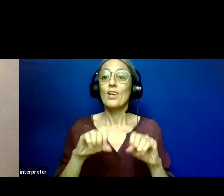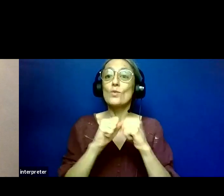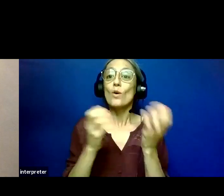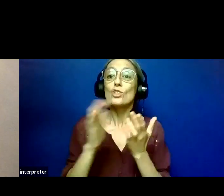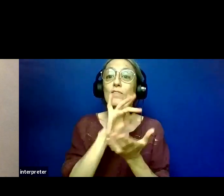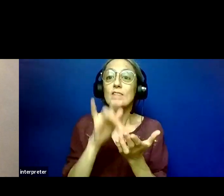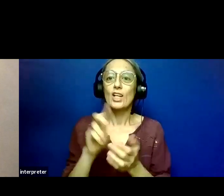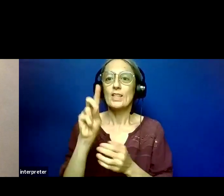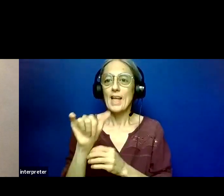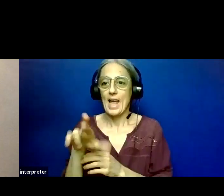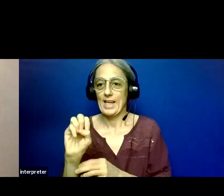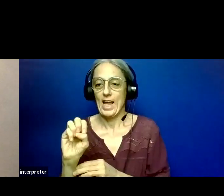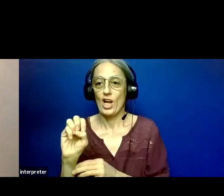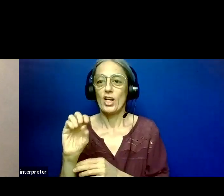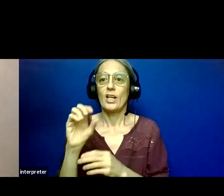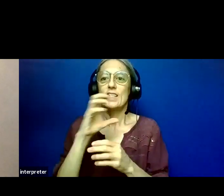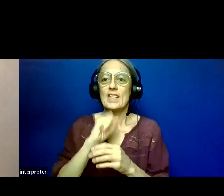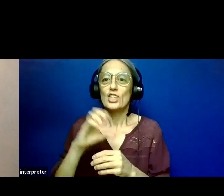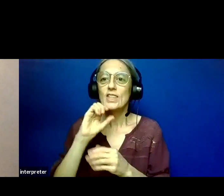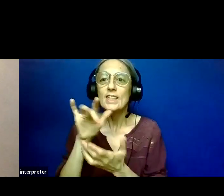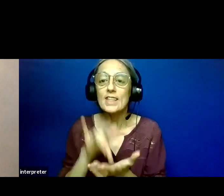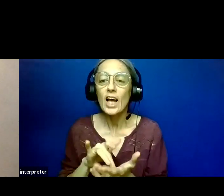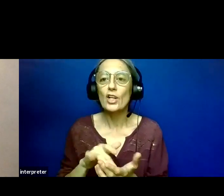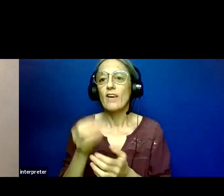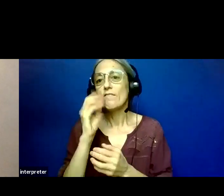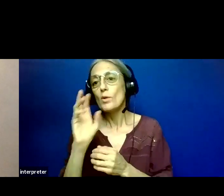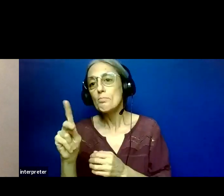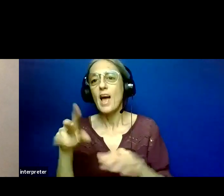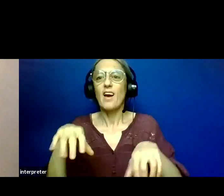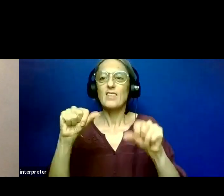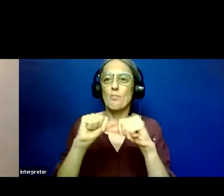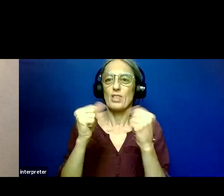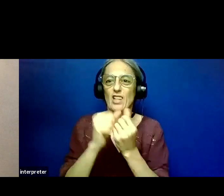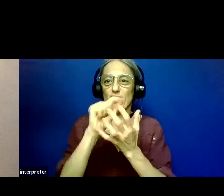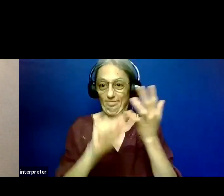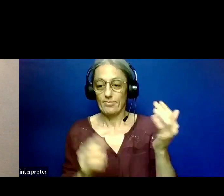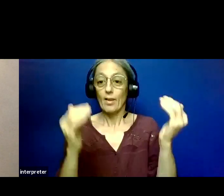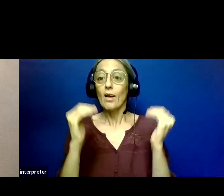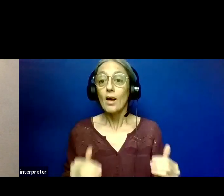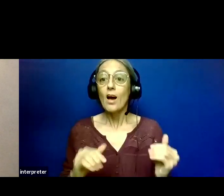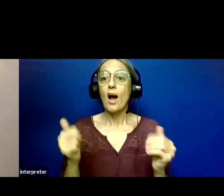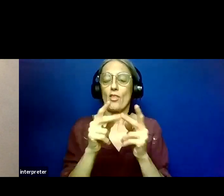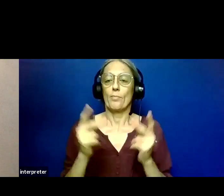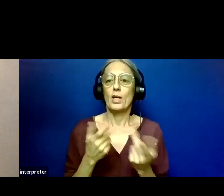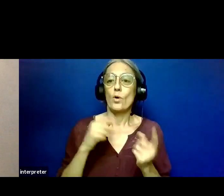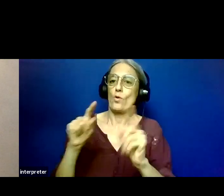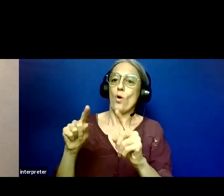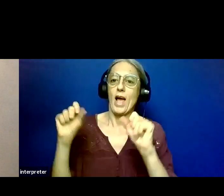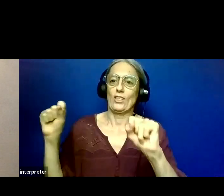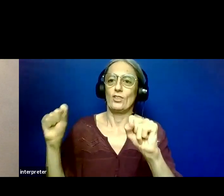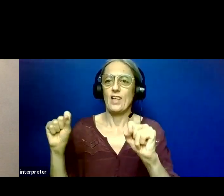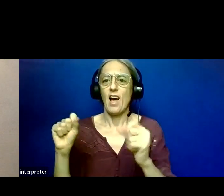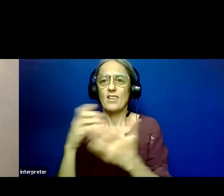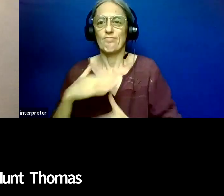senior centers, homeless shelters, food banks, and adoption agencies. And places of exercise or recreation such as